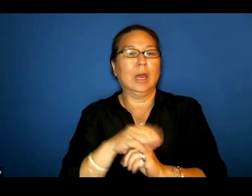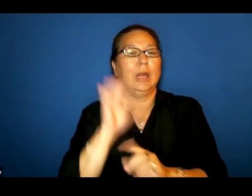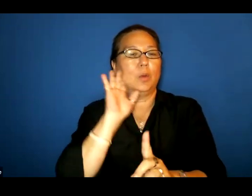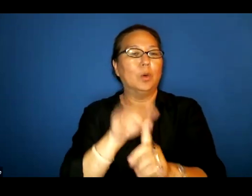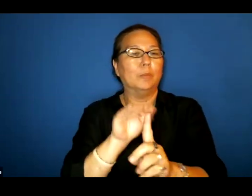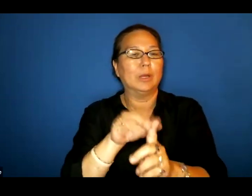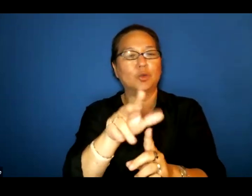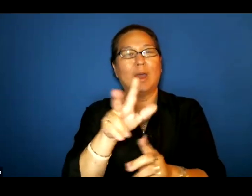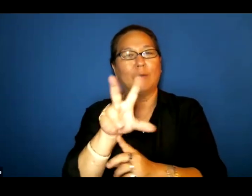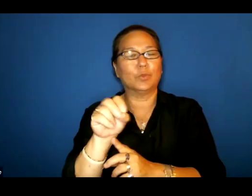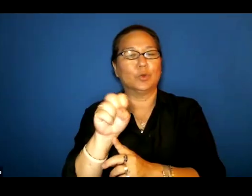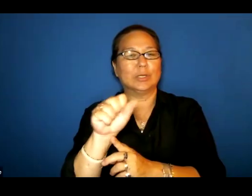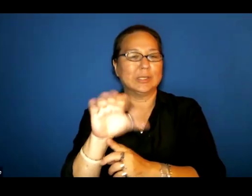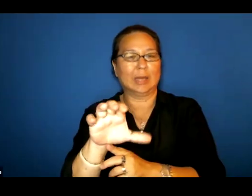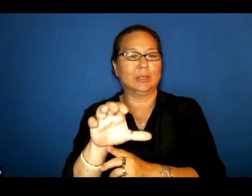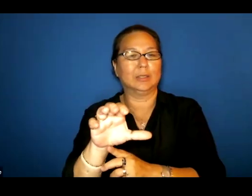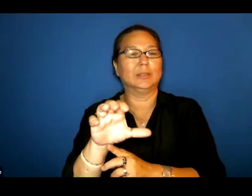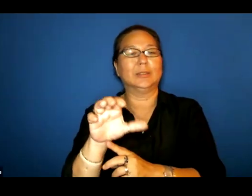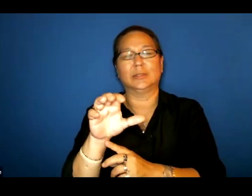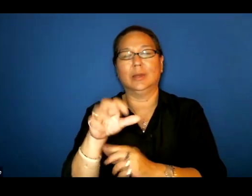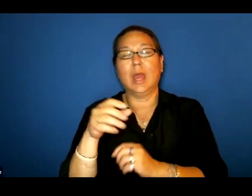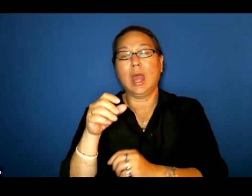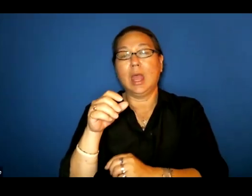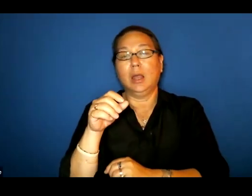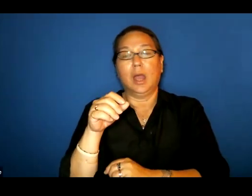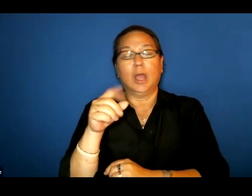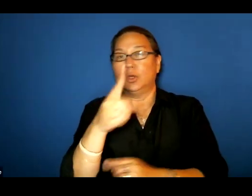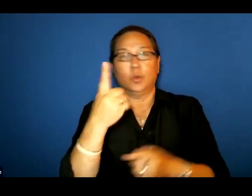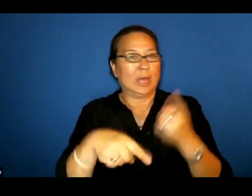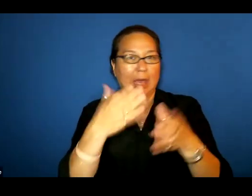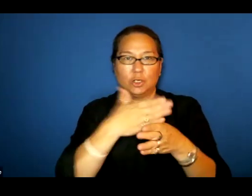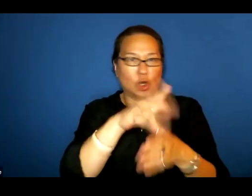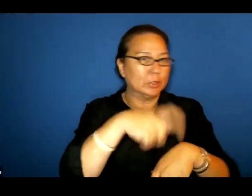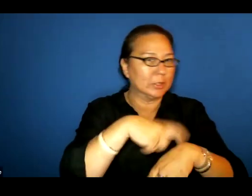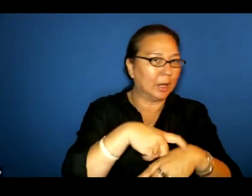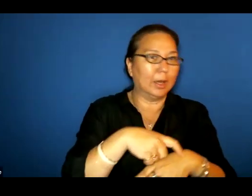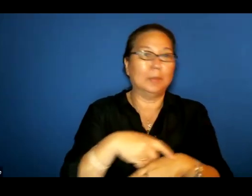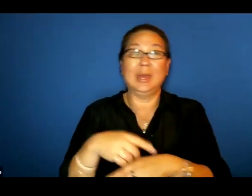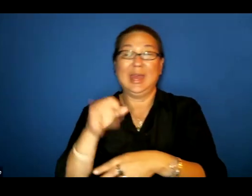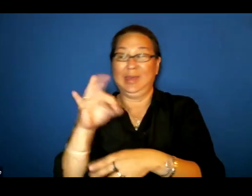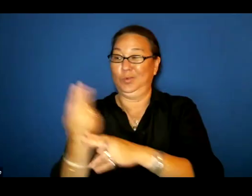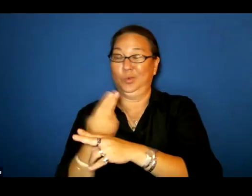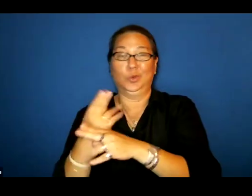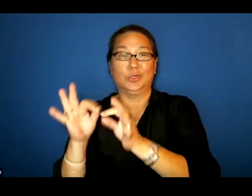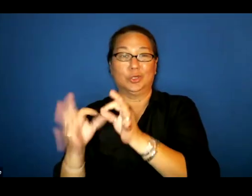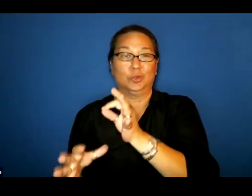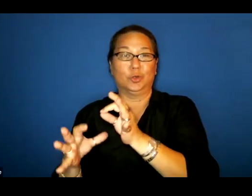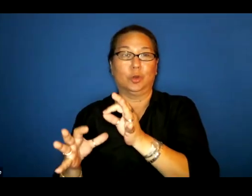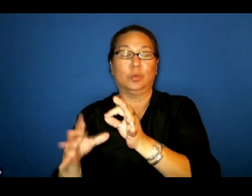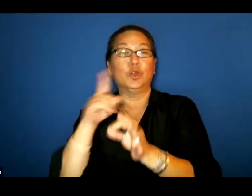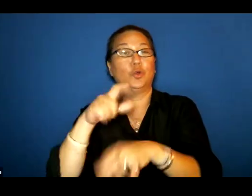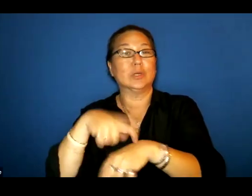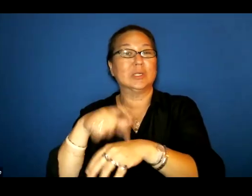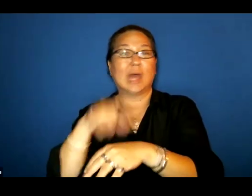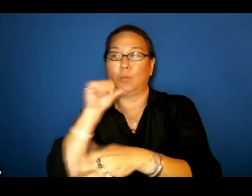to others. The time that an interpreter uses for English interpretation will not be deducted from a speaker's allotted time.